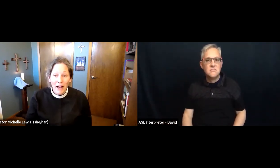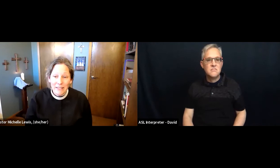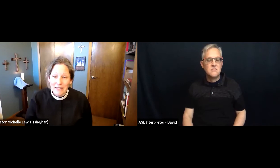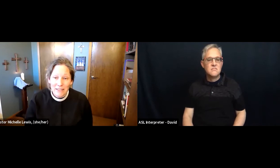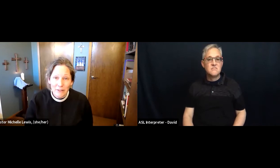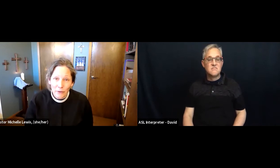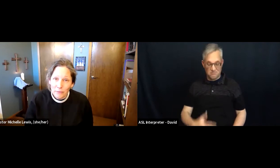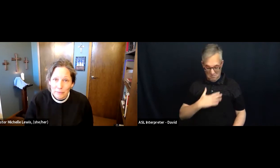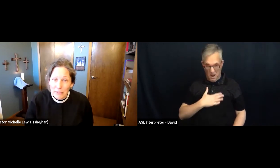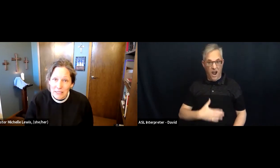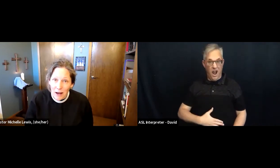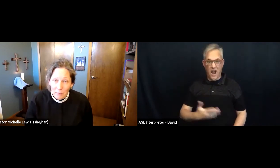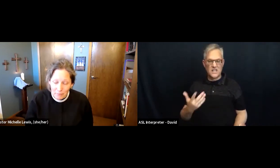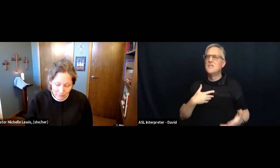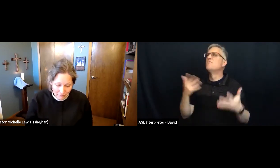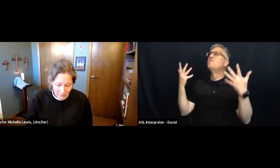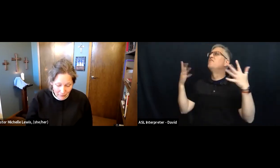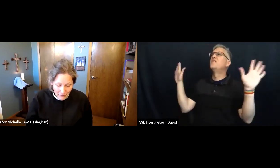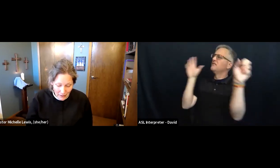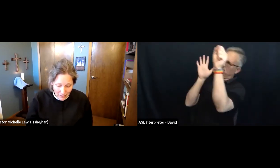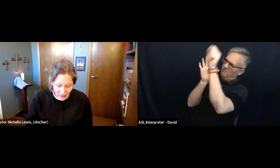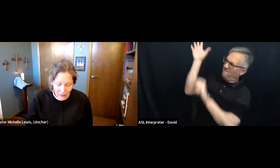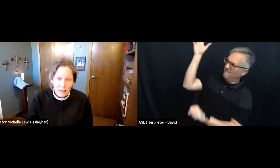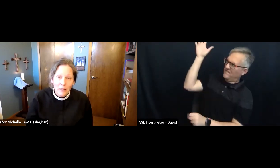My body said, no, stop.